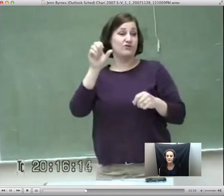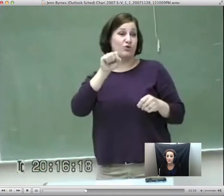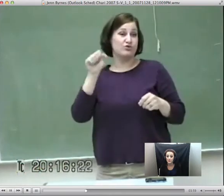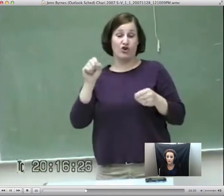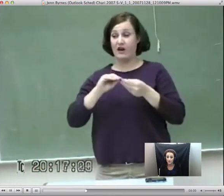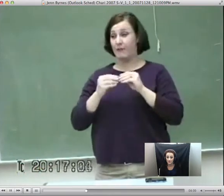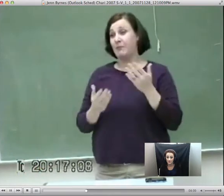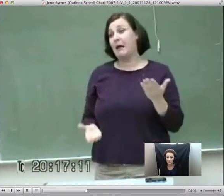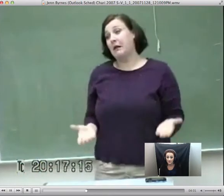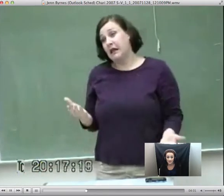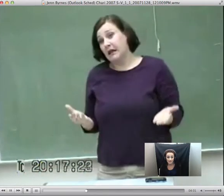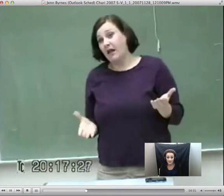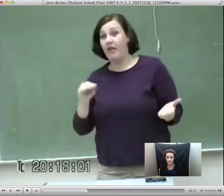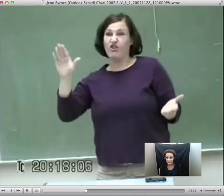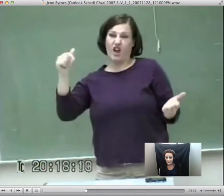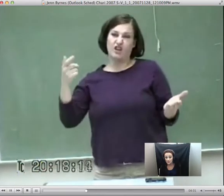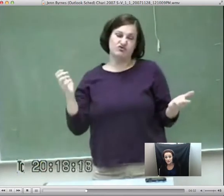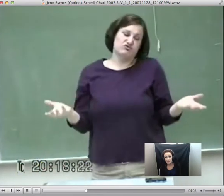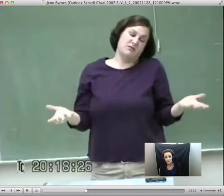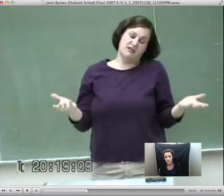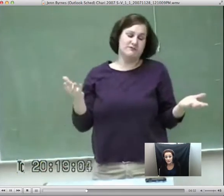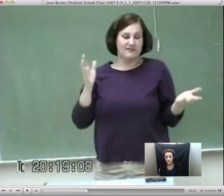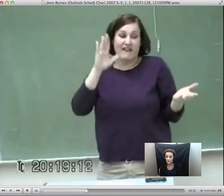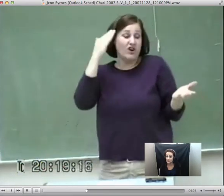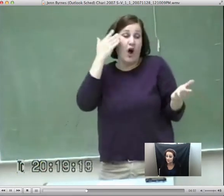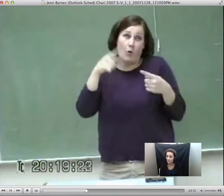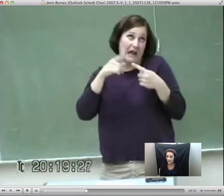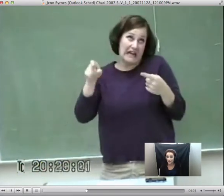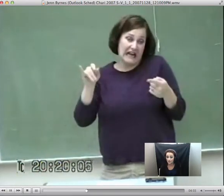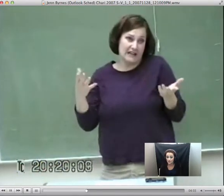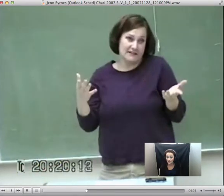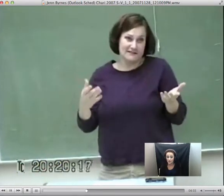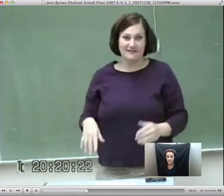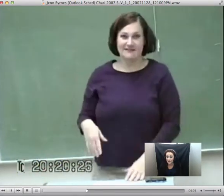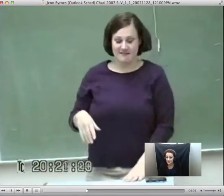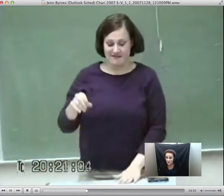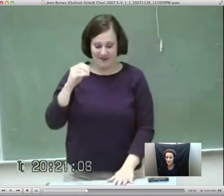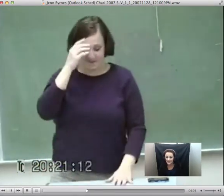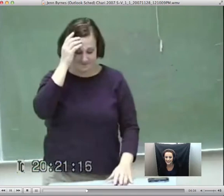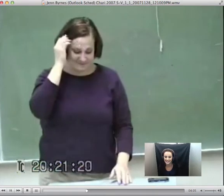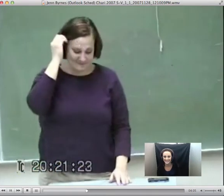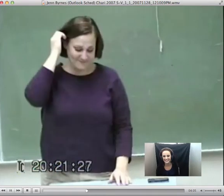will include there. Maybe even their social security number, maybe their age. You never know when you're gonna need it.